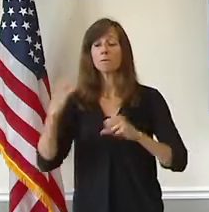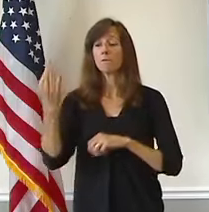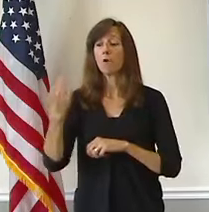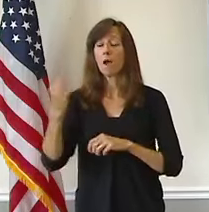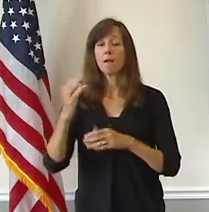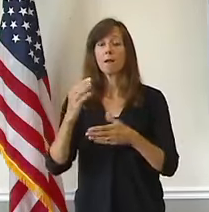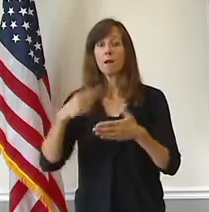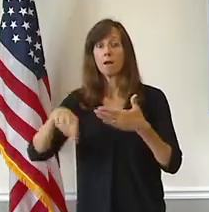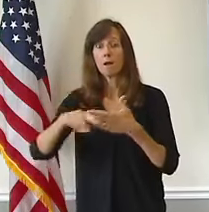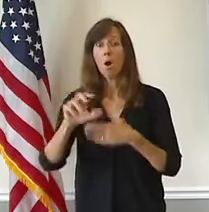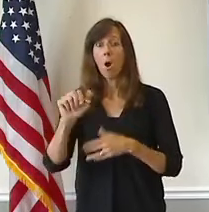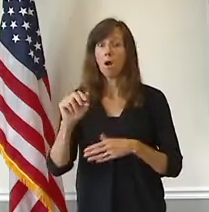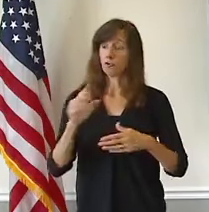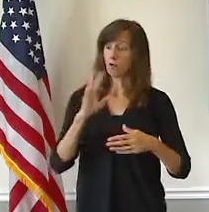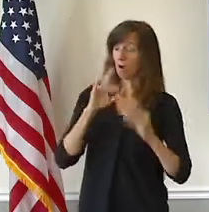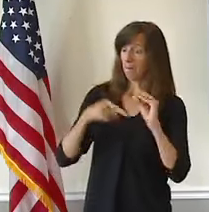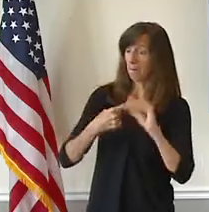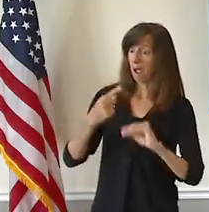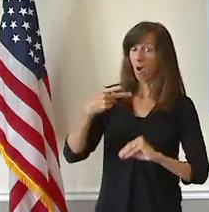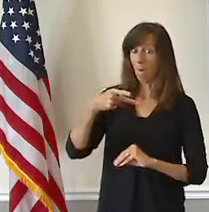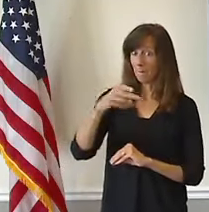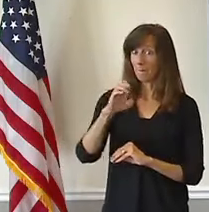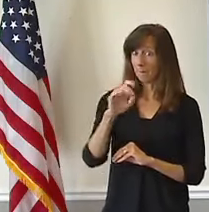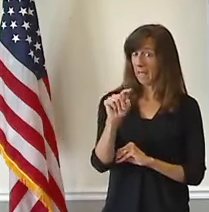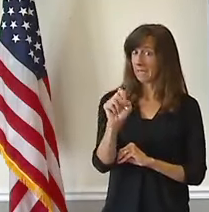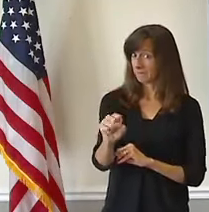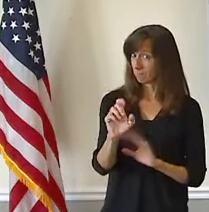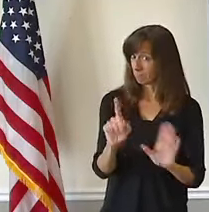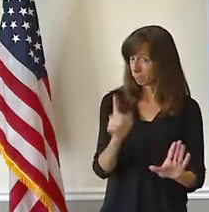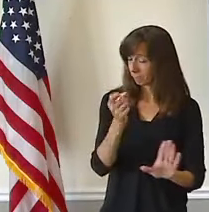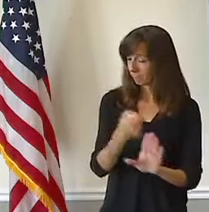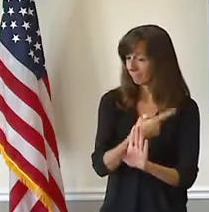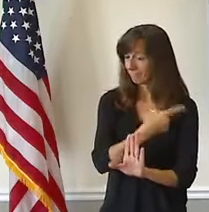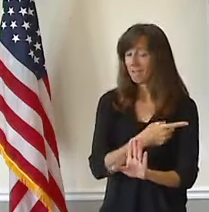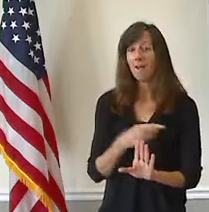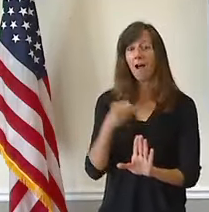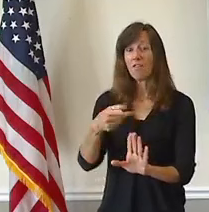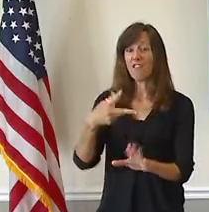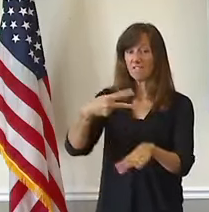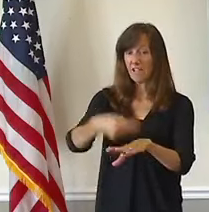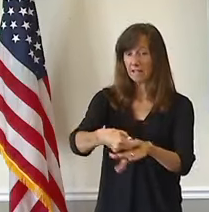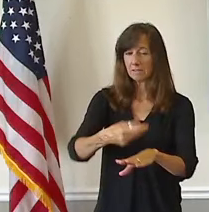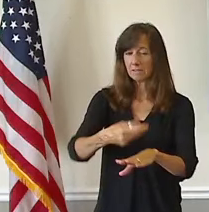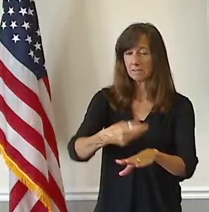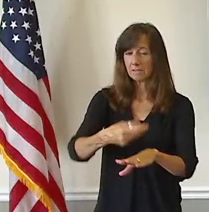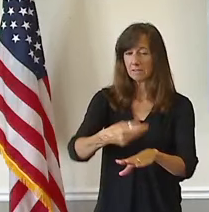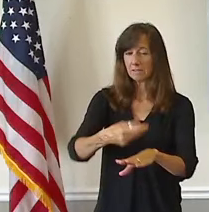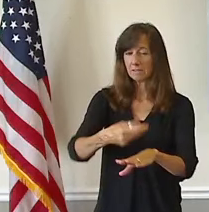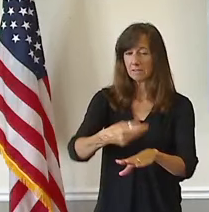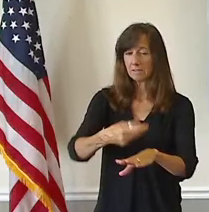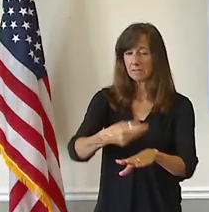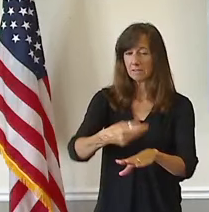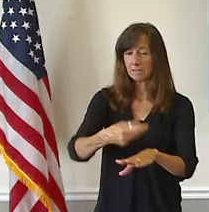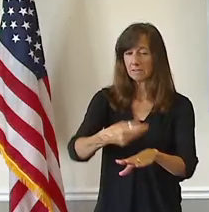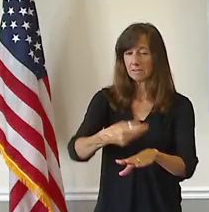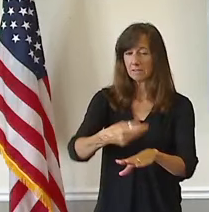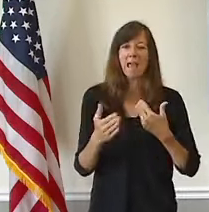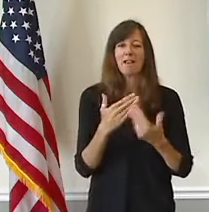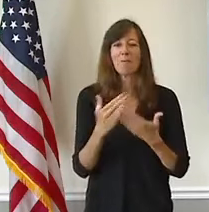August. Talk about pets. Now, are these pets vaccinated? I don't know.